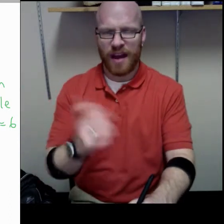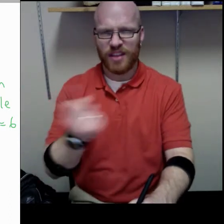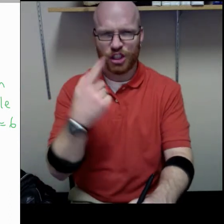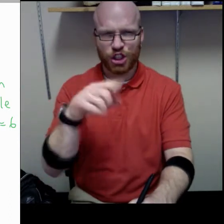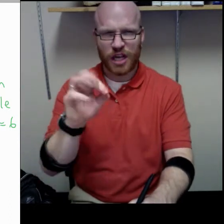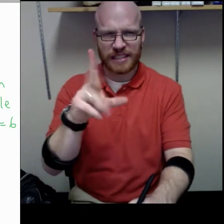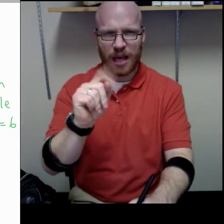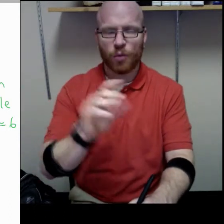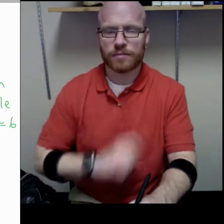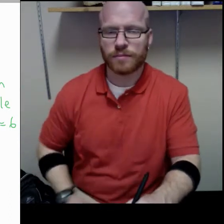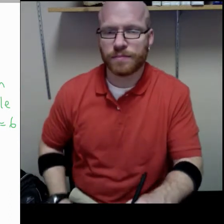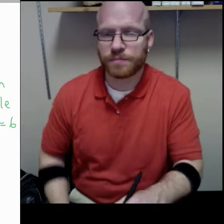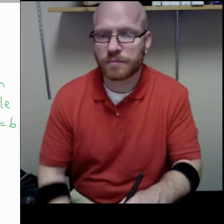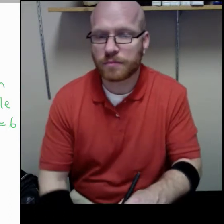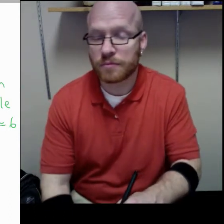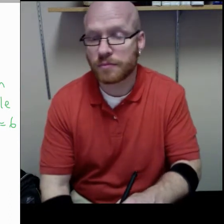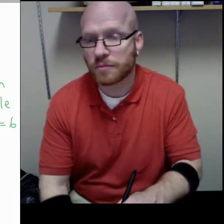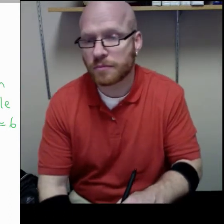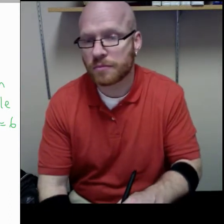So, have everything checks out.